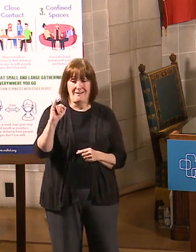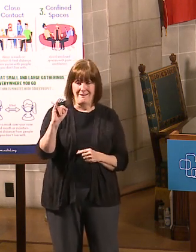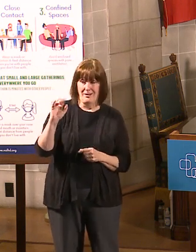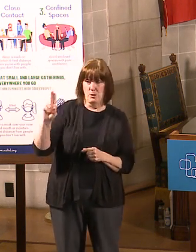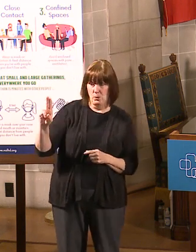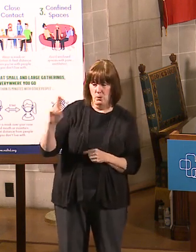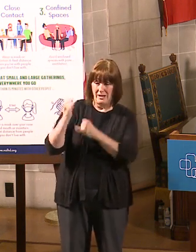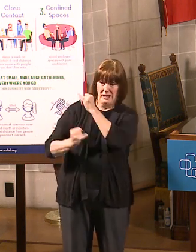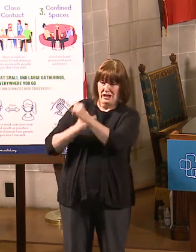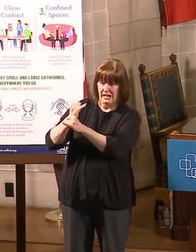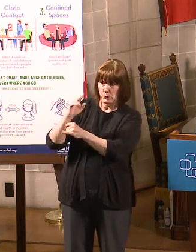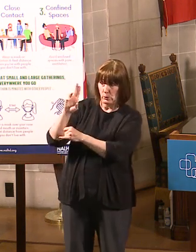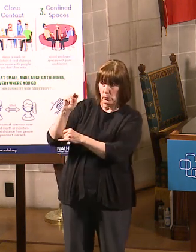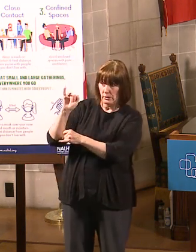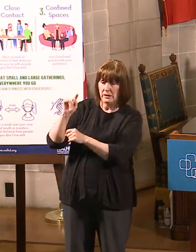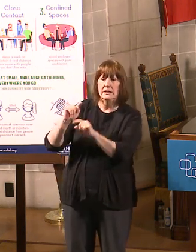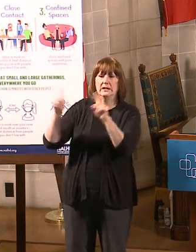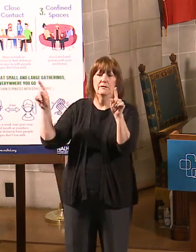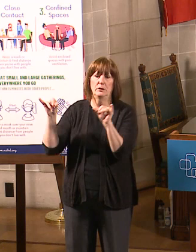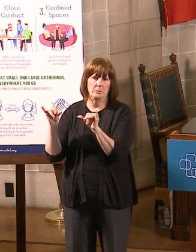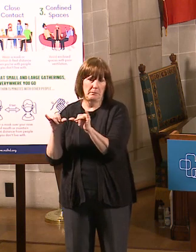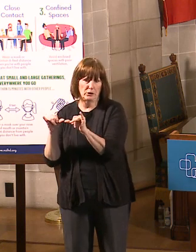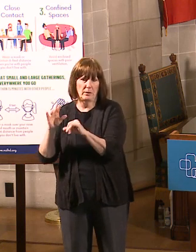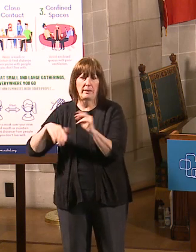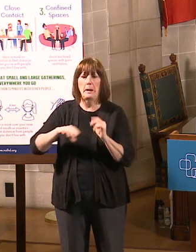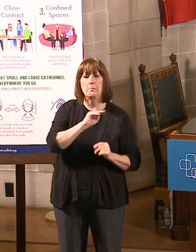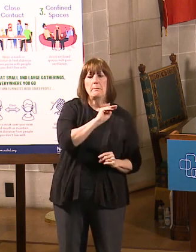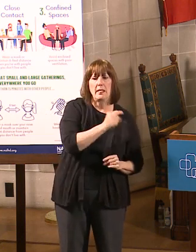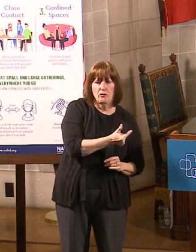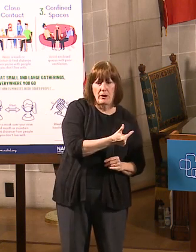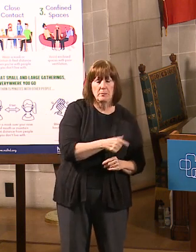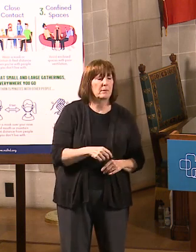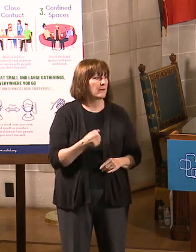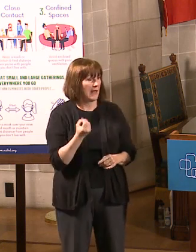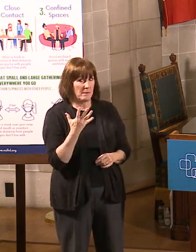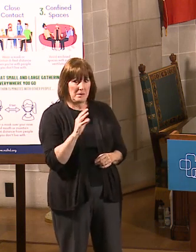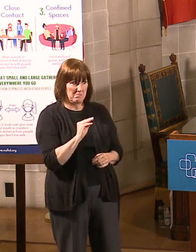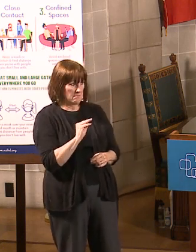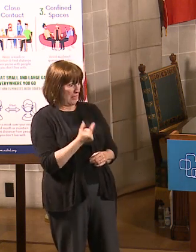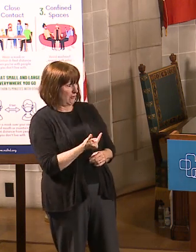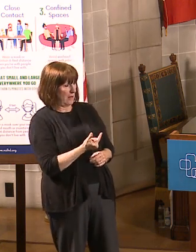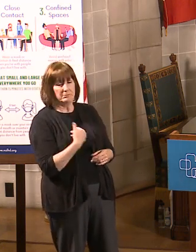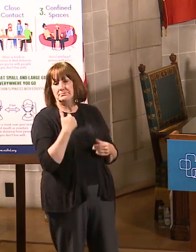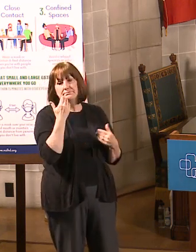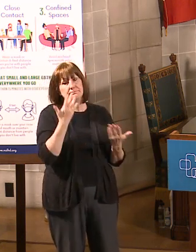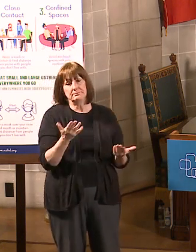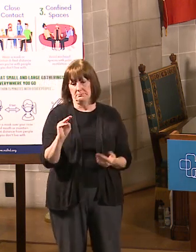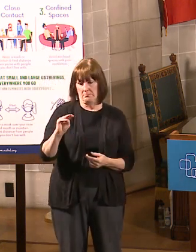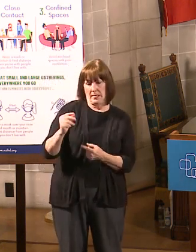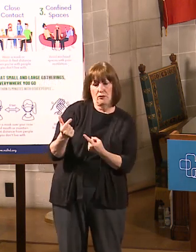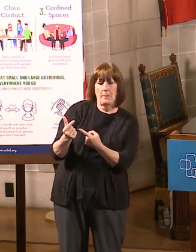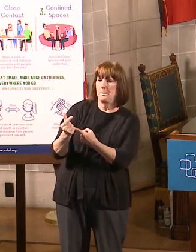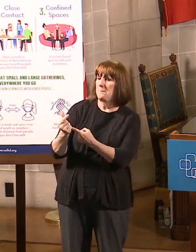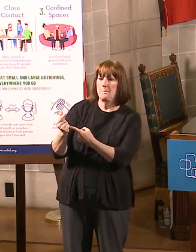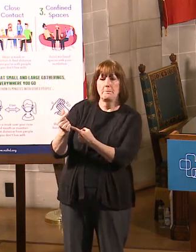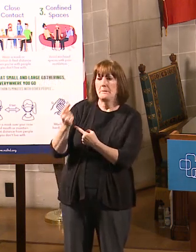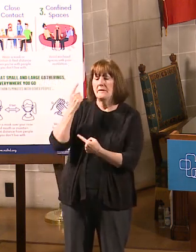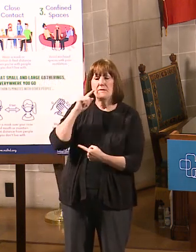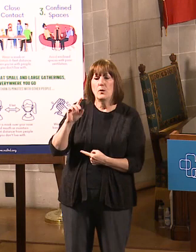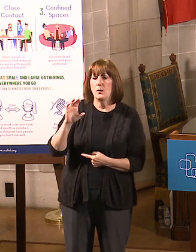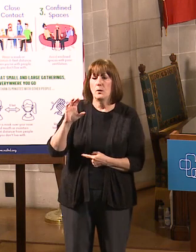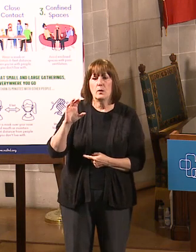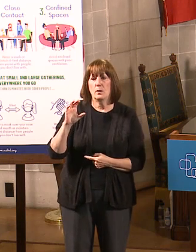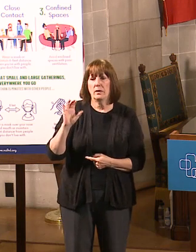unit is a different way of measurement. How many milligrams is? I don't know that milligram dose as far as the